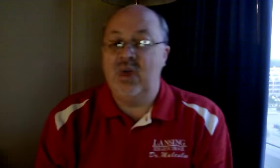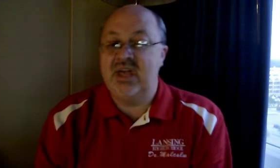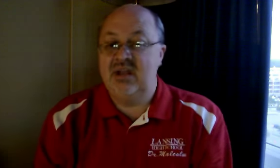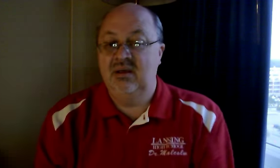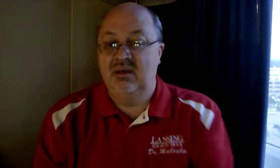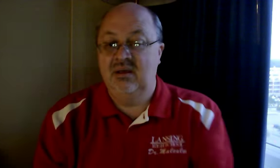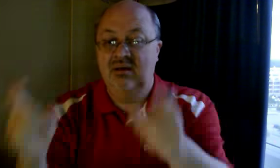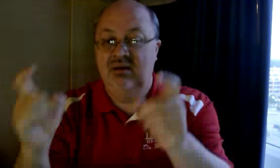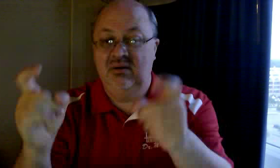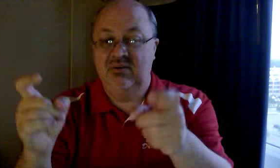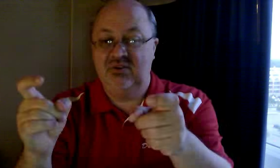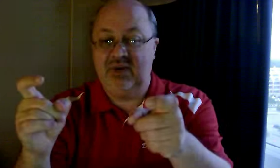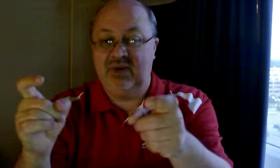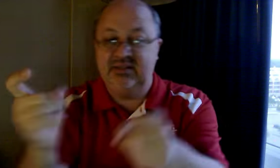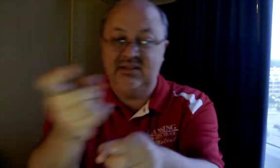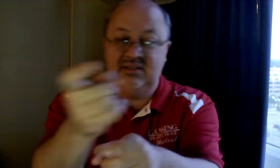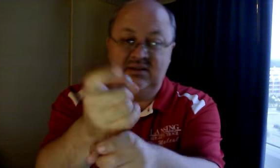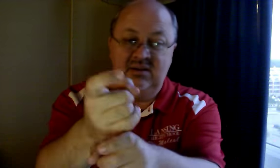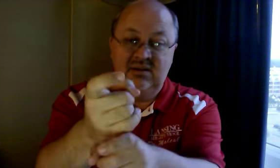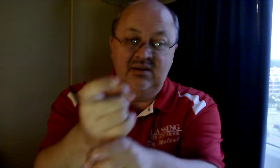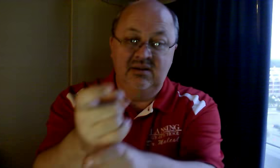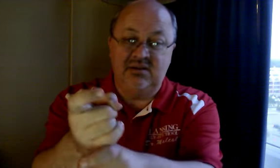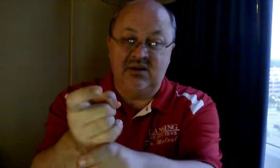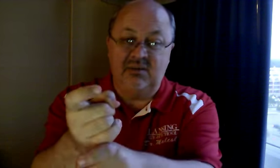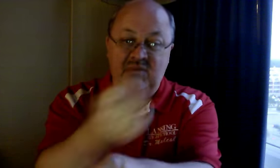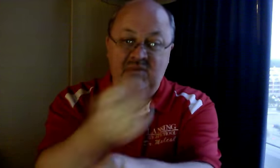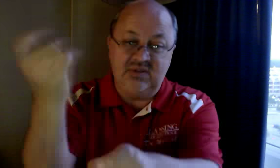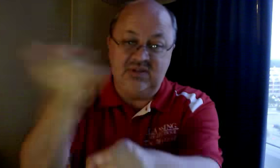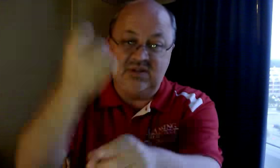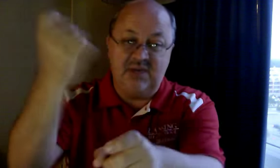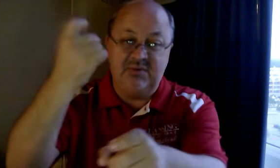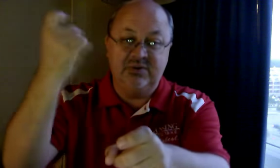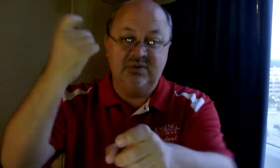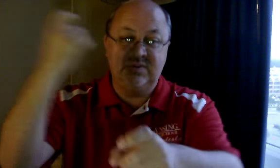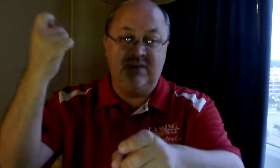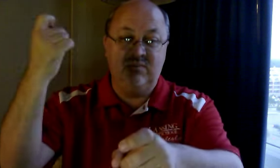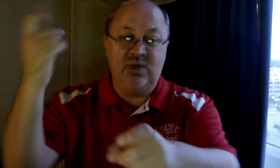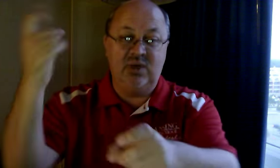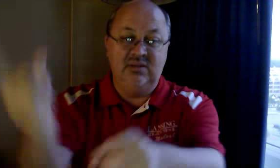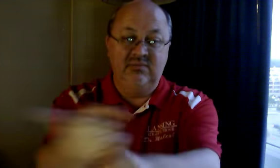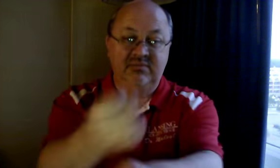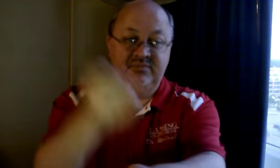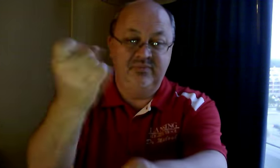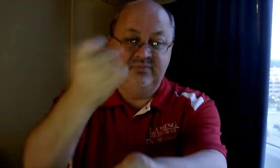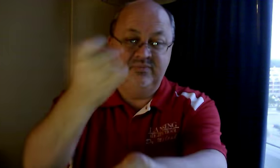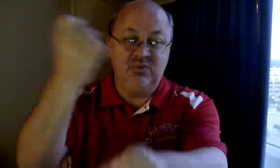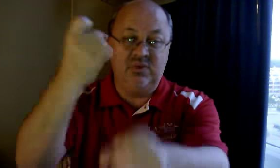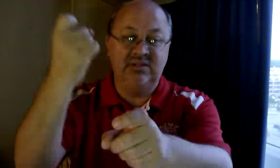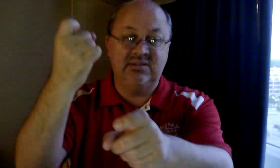Win. Two X's. The dominant one goes on top and pulls up. Win. To